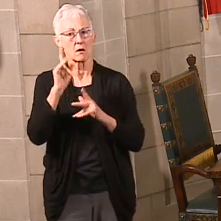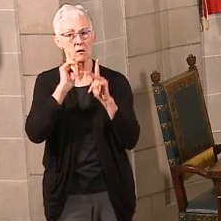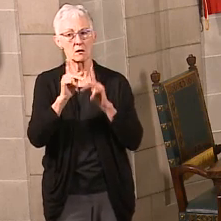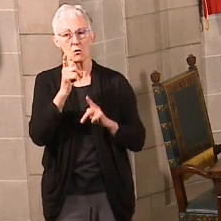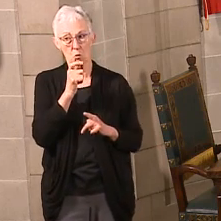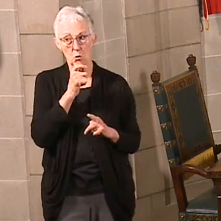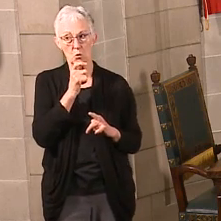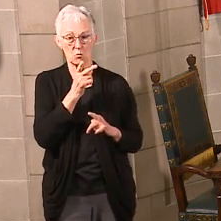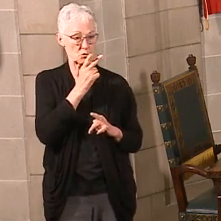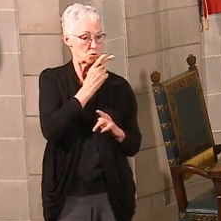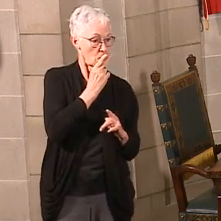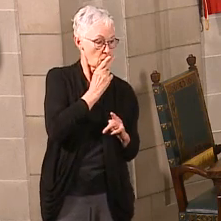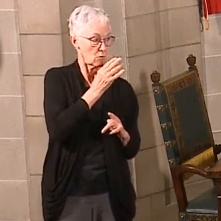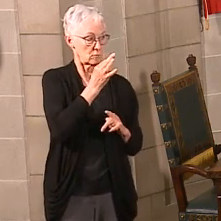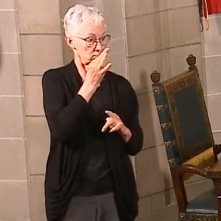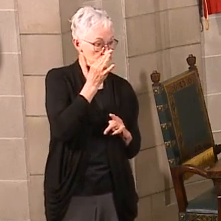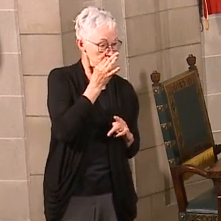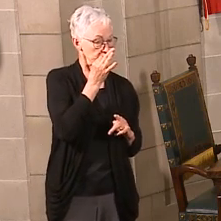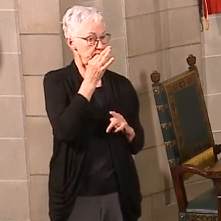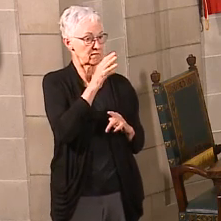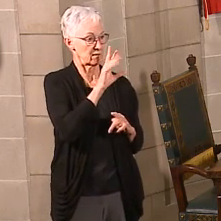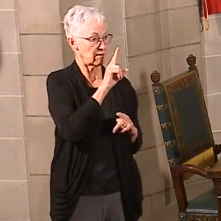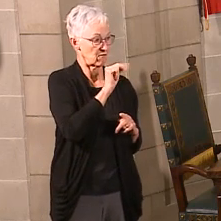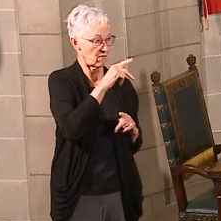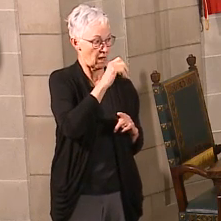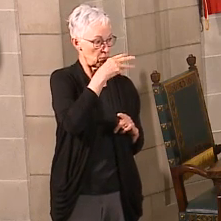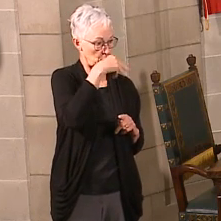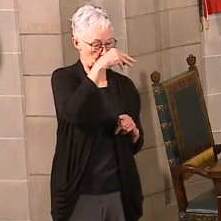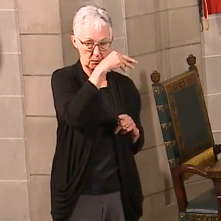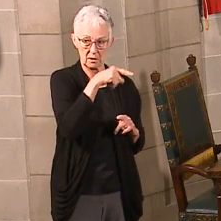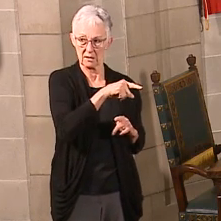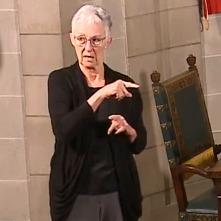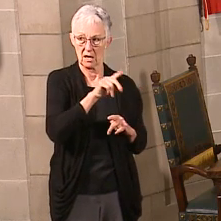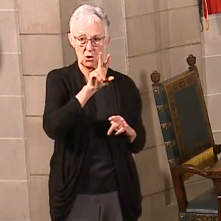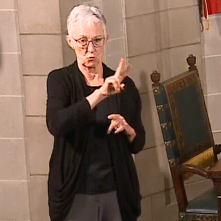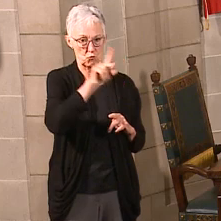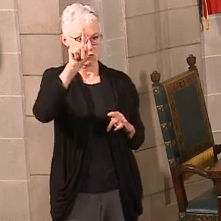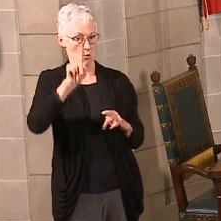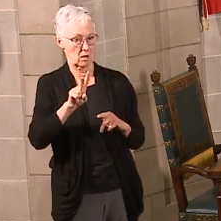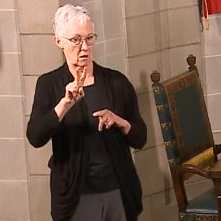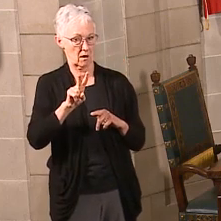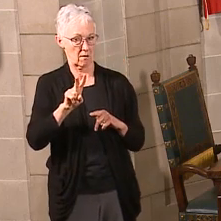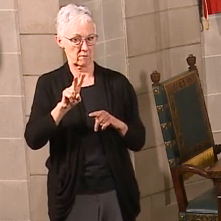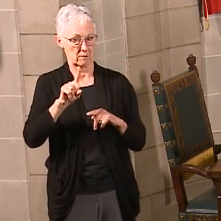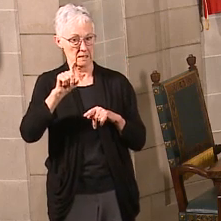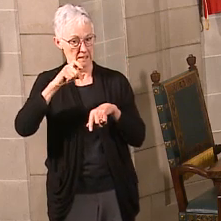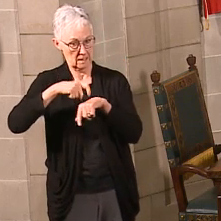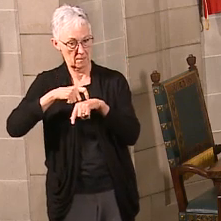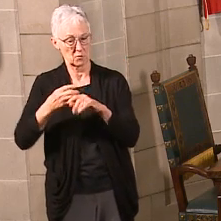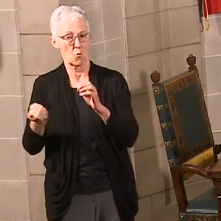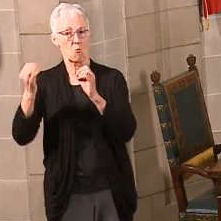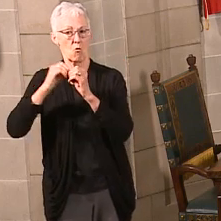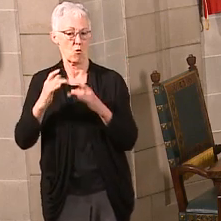smoke and get COVID-19 are 2.5 times more likely to have severe symptoms